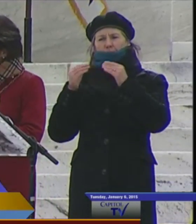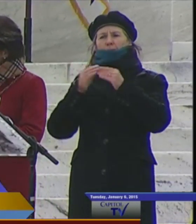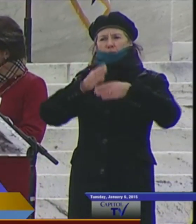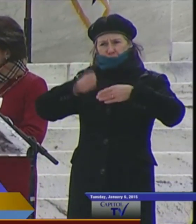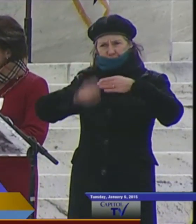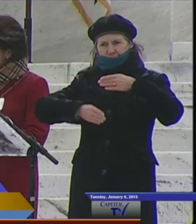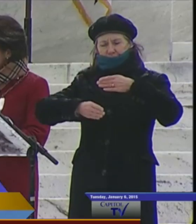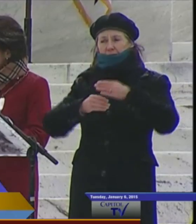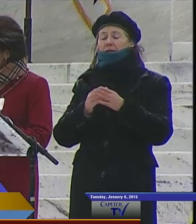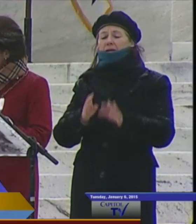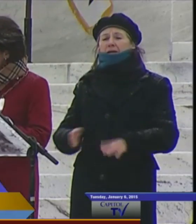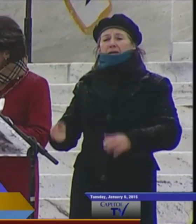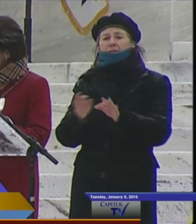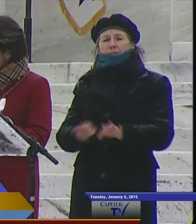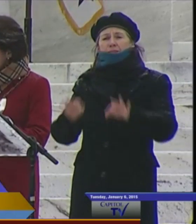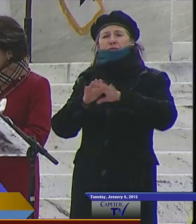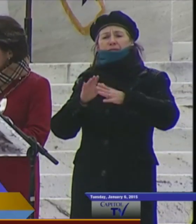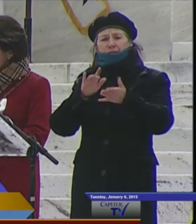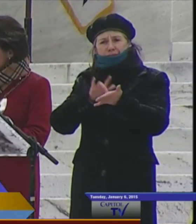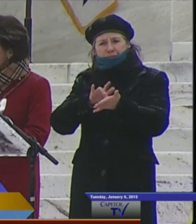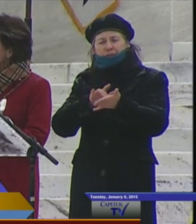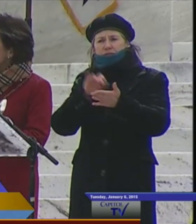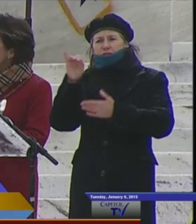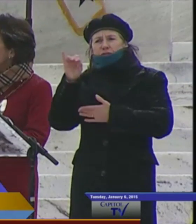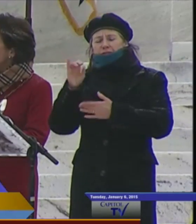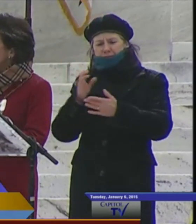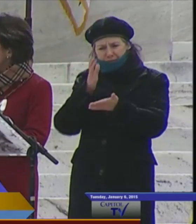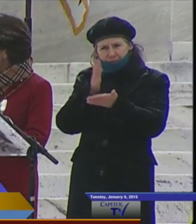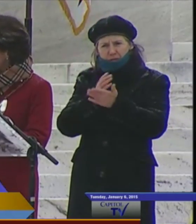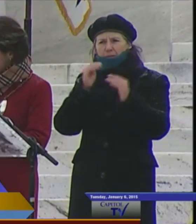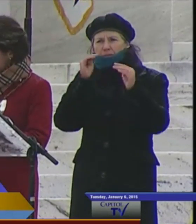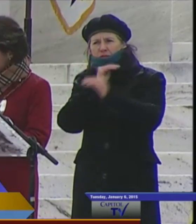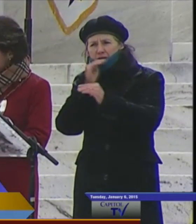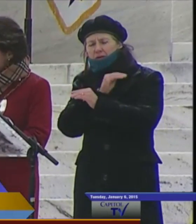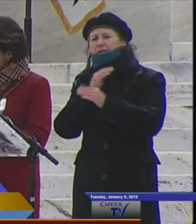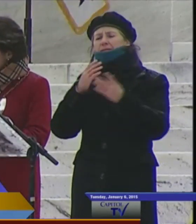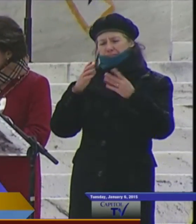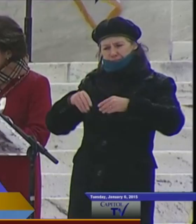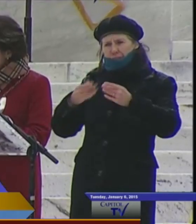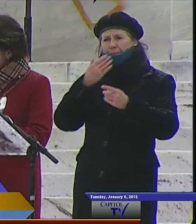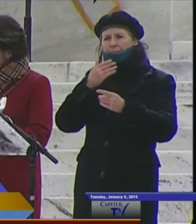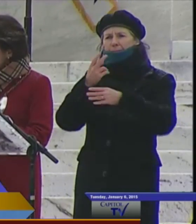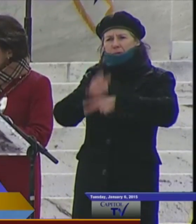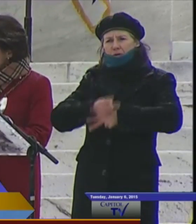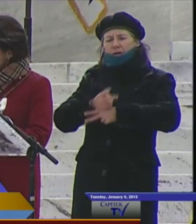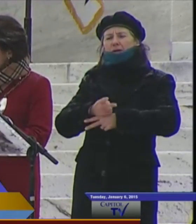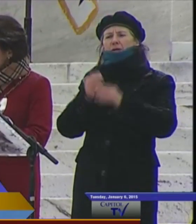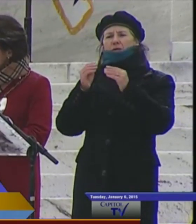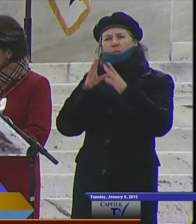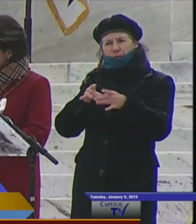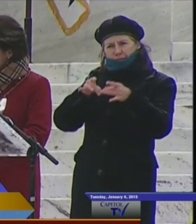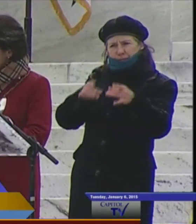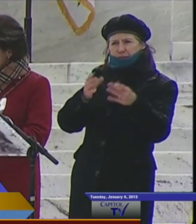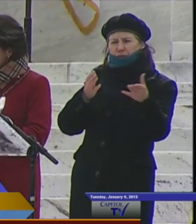Let's improve Medicaid by tracking down on fraud, delivering better care, and improving efficiency. Let's provide more digital services